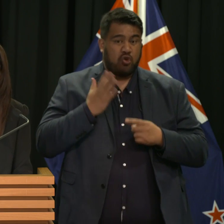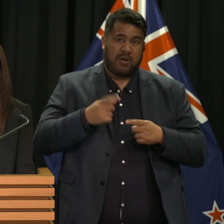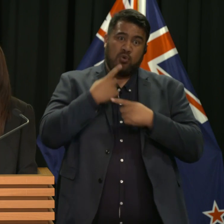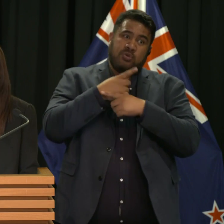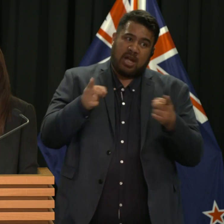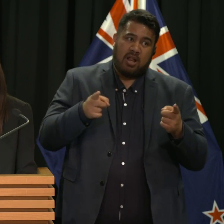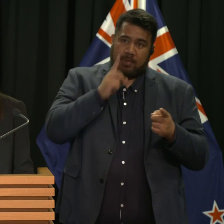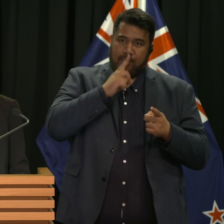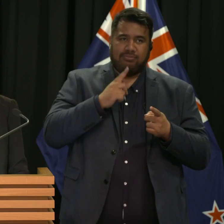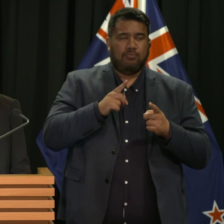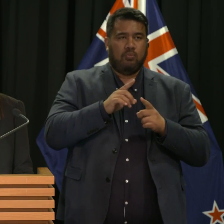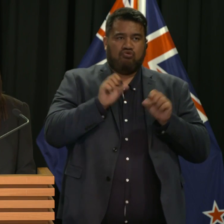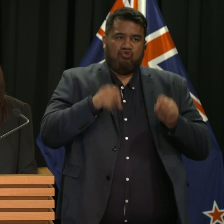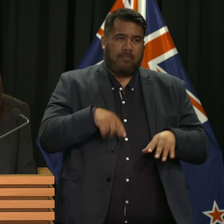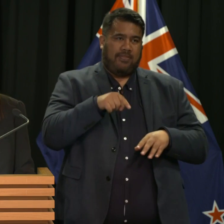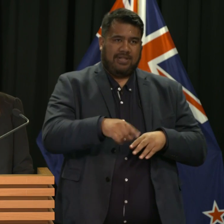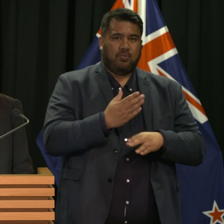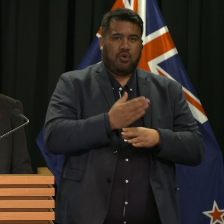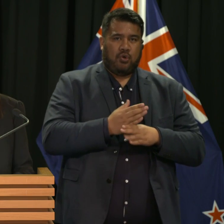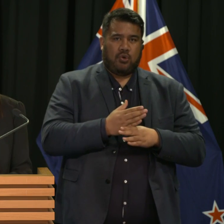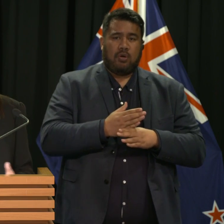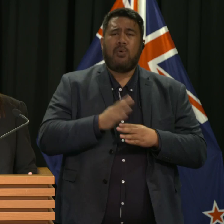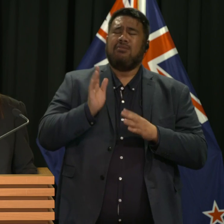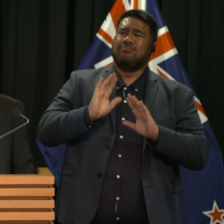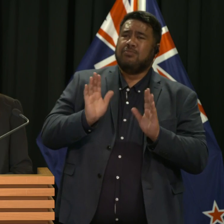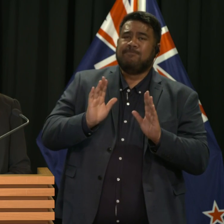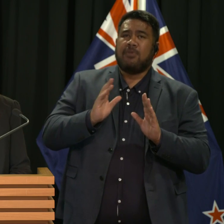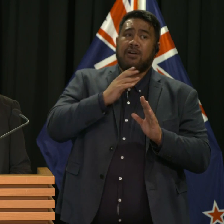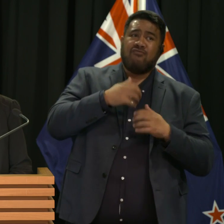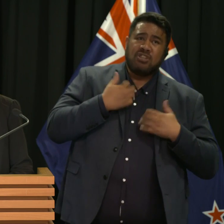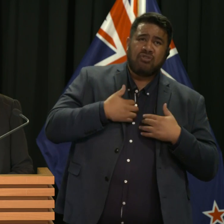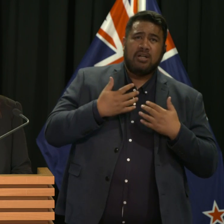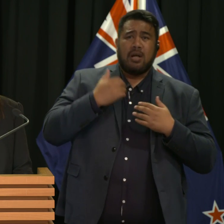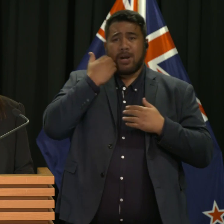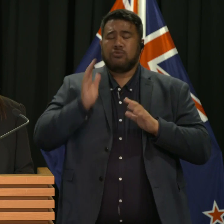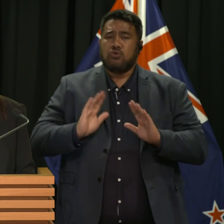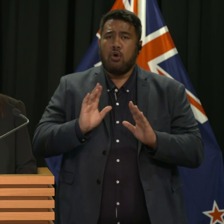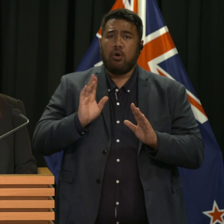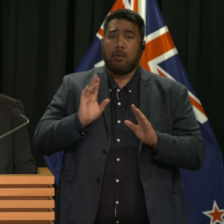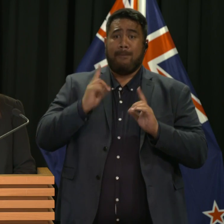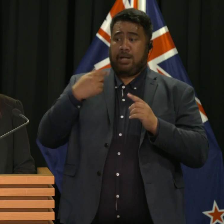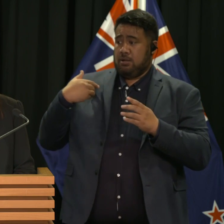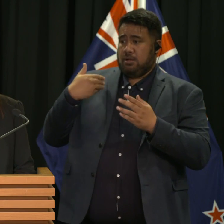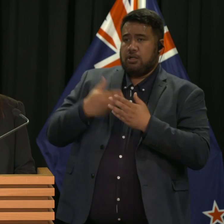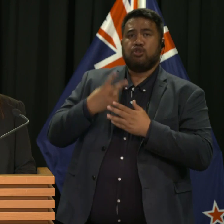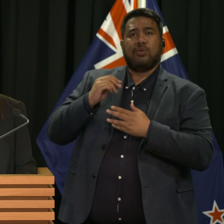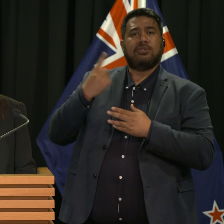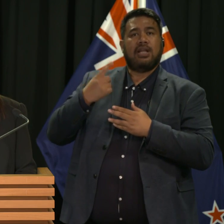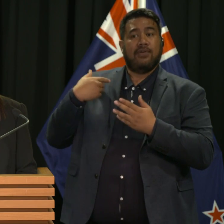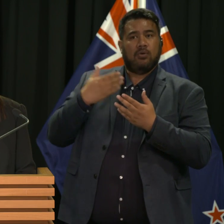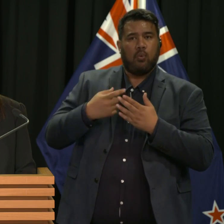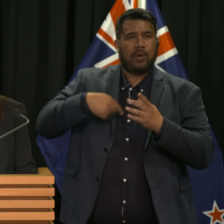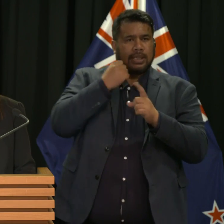message? Oh, look, neither. It is, of course, fair to say that after campaigning on this issue since